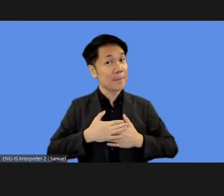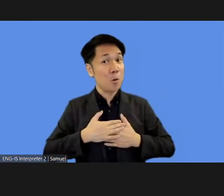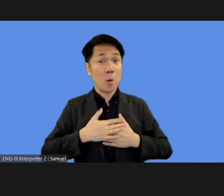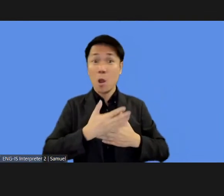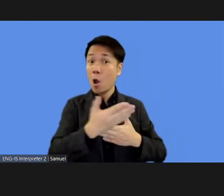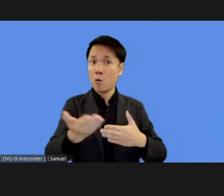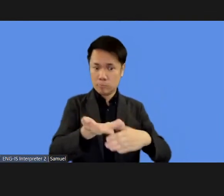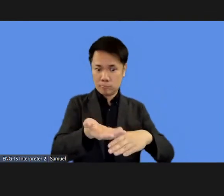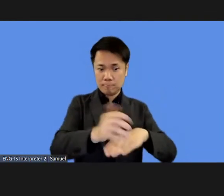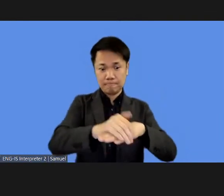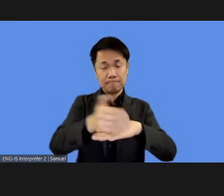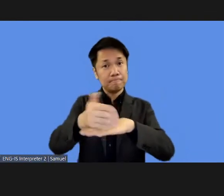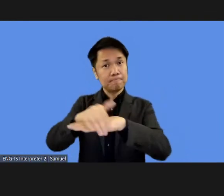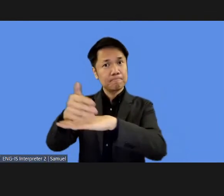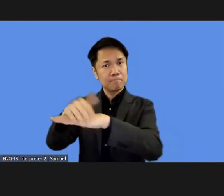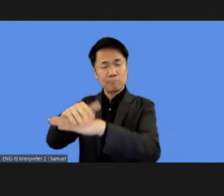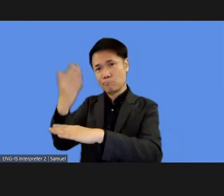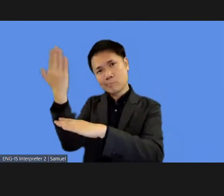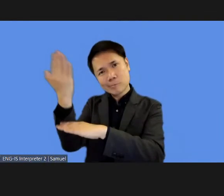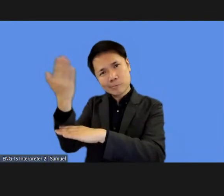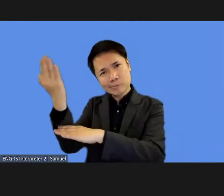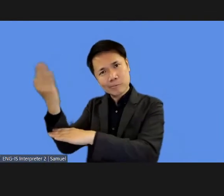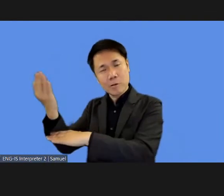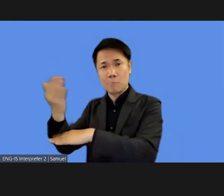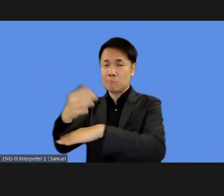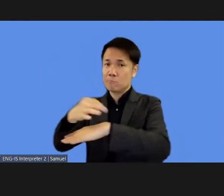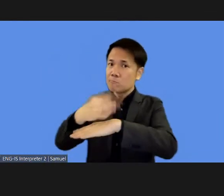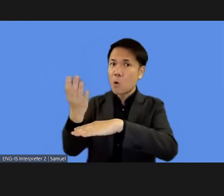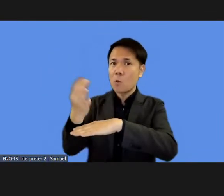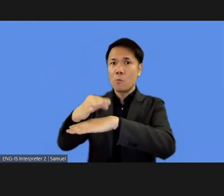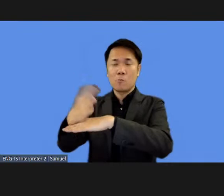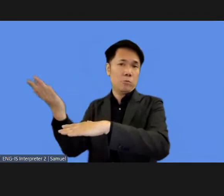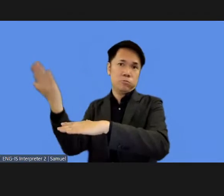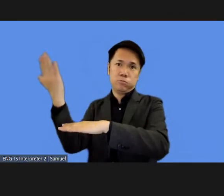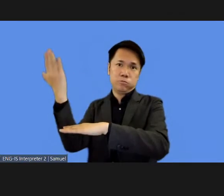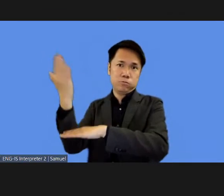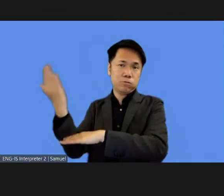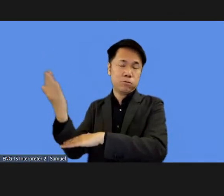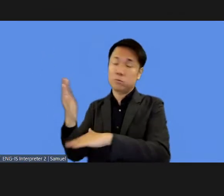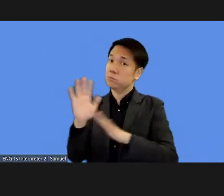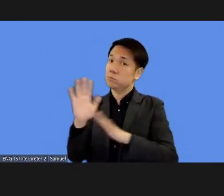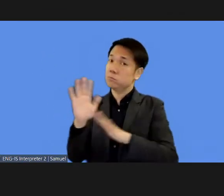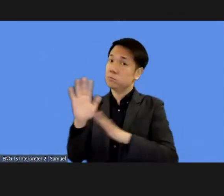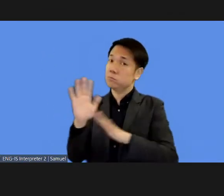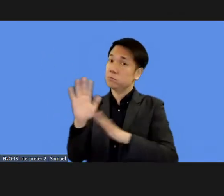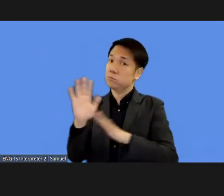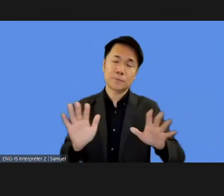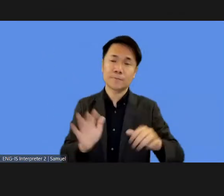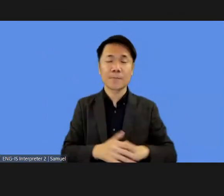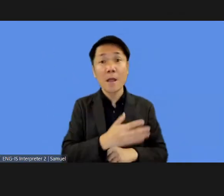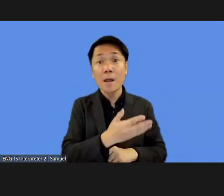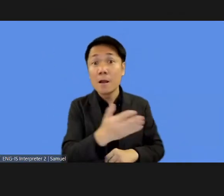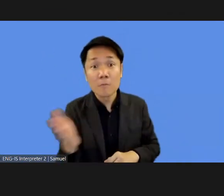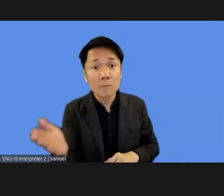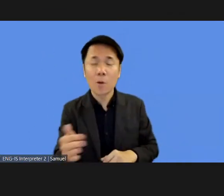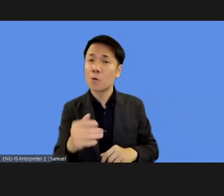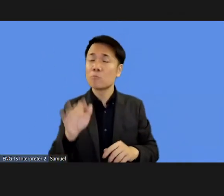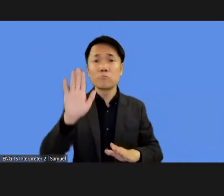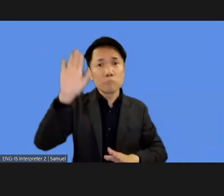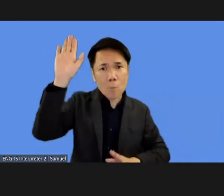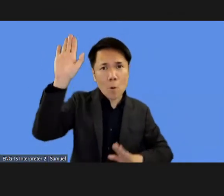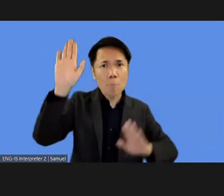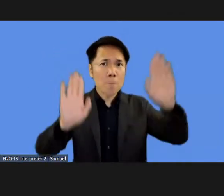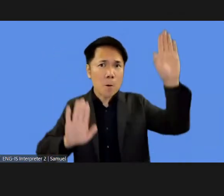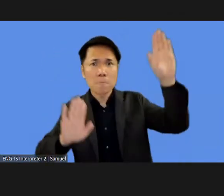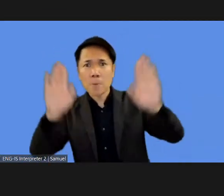the parallel sessions for the outstanding work. I'd like to thank the audience for your comments and suggestions that